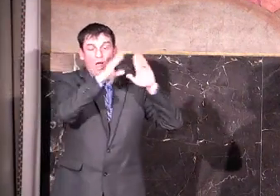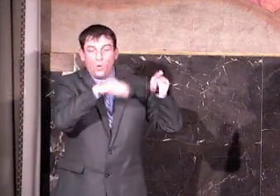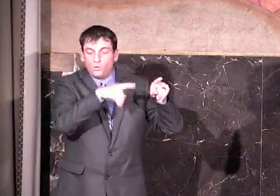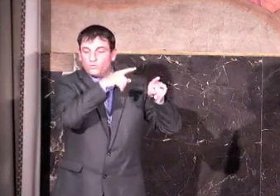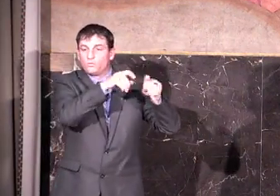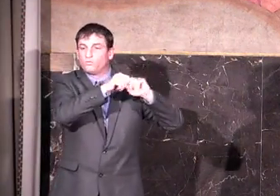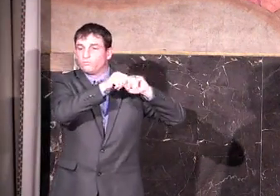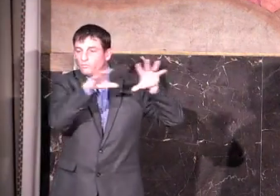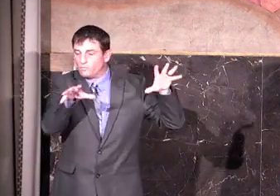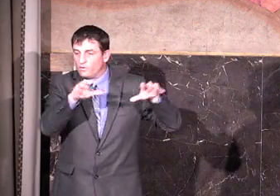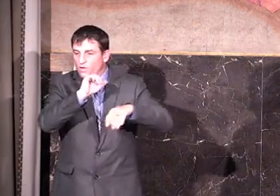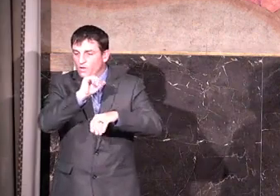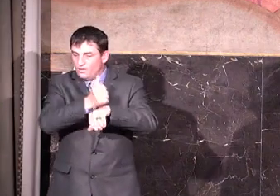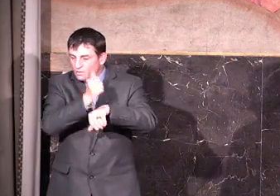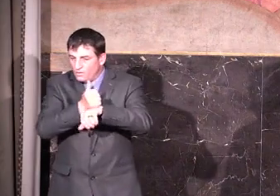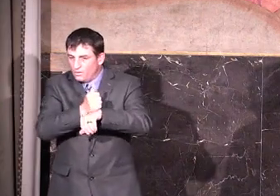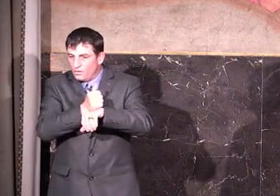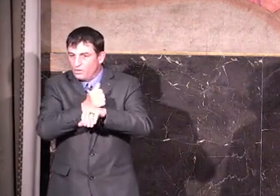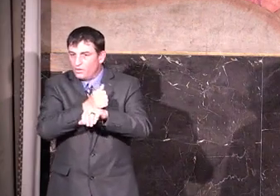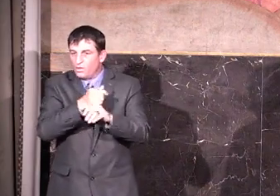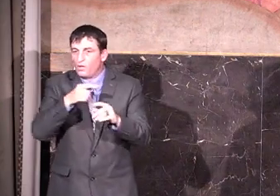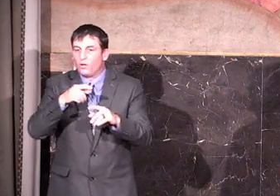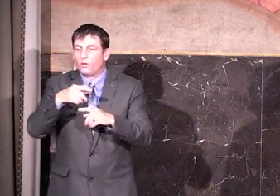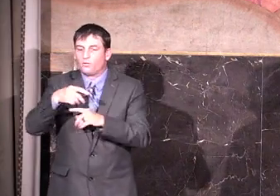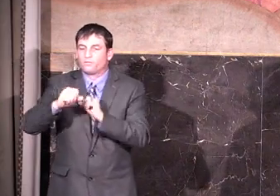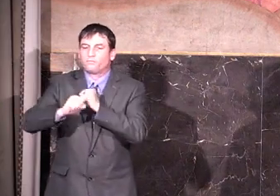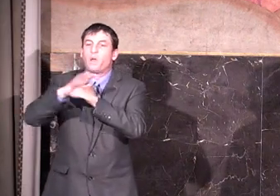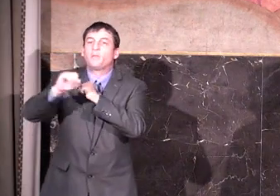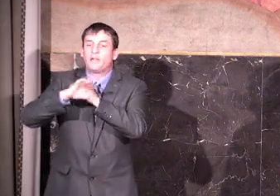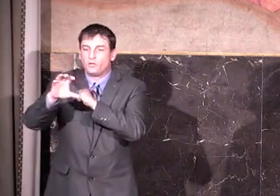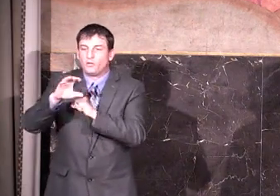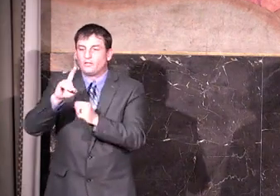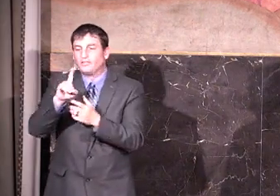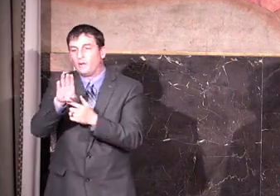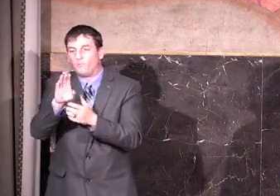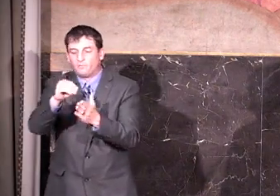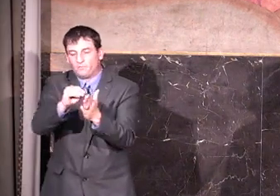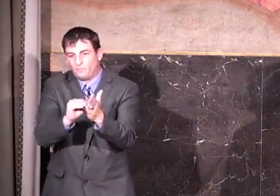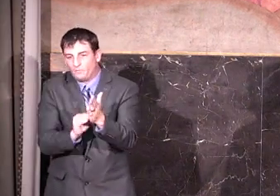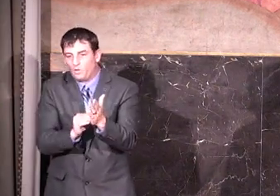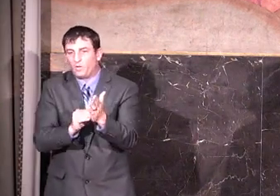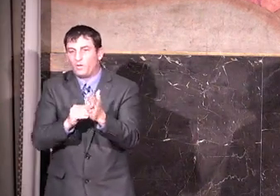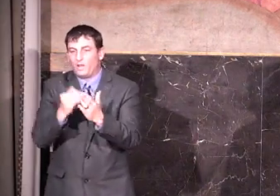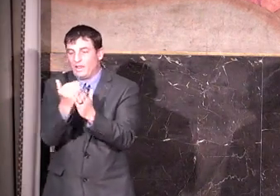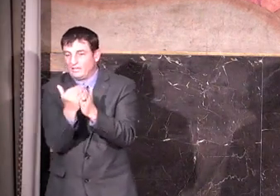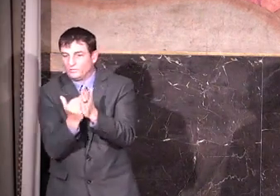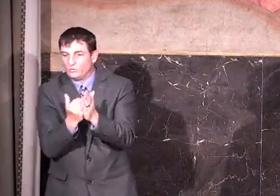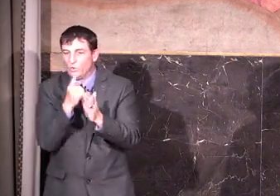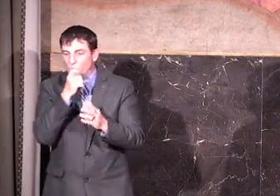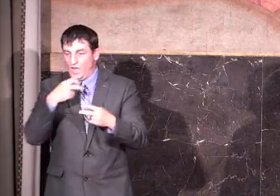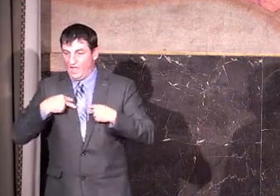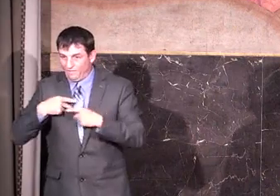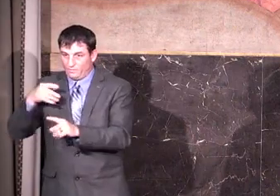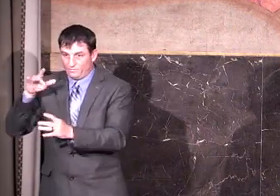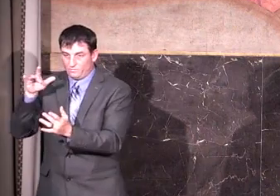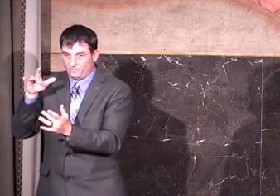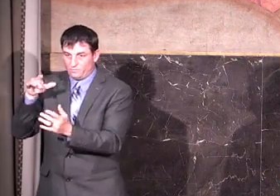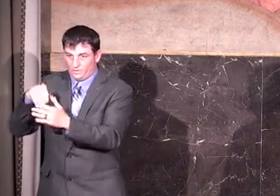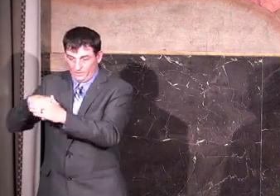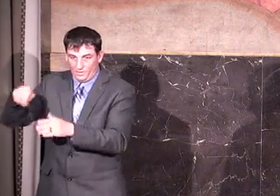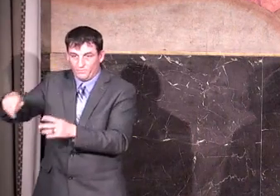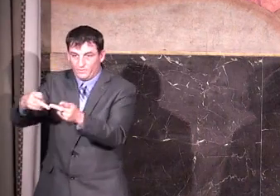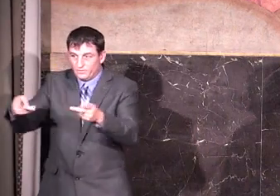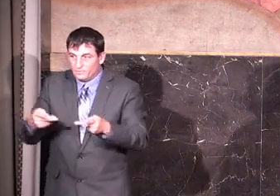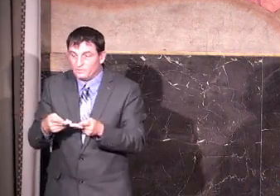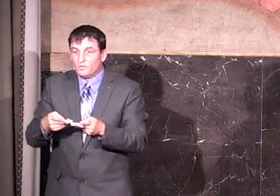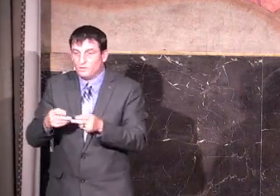public-facing database listing those this week. Does the department have any intention of going back to naming the facilities that are dealing with